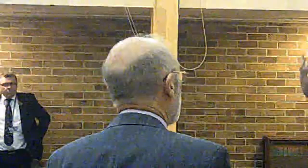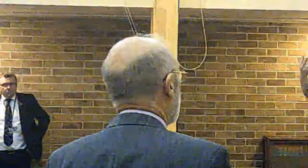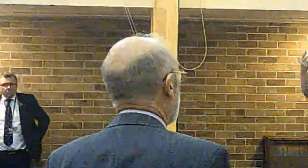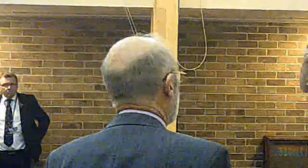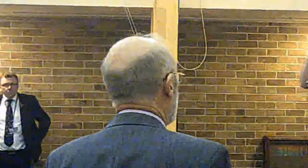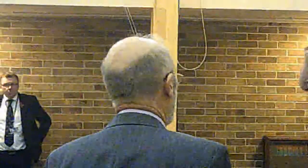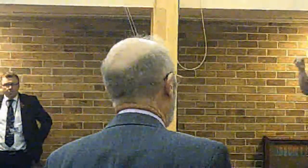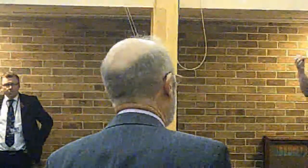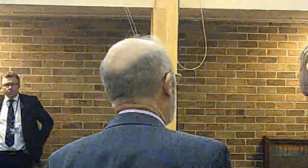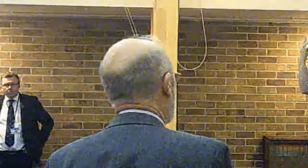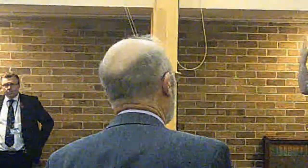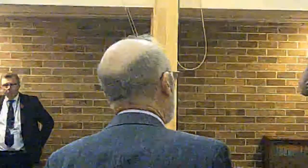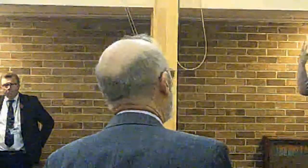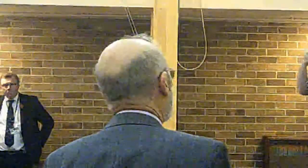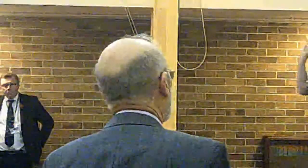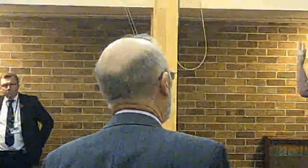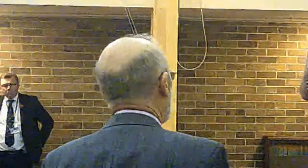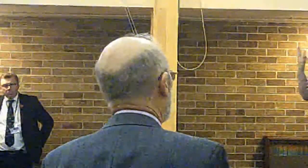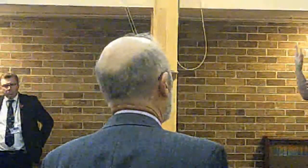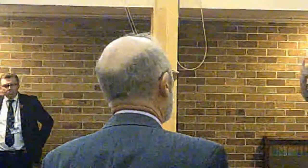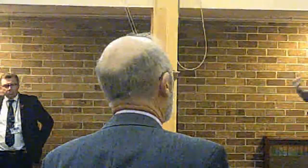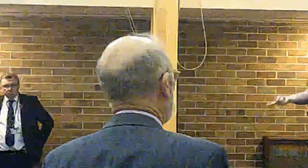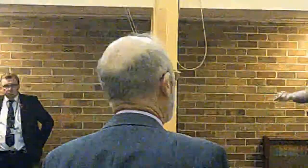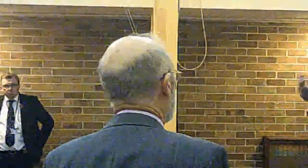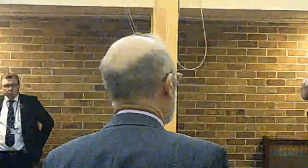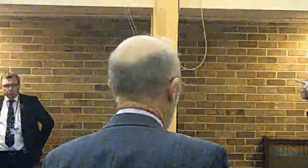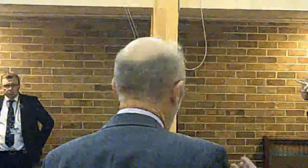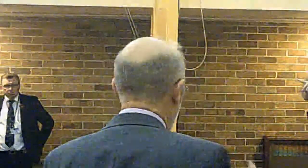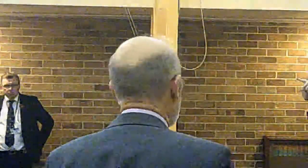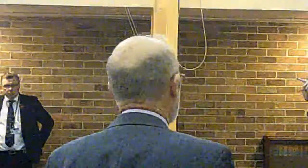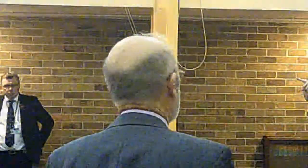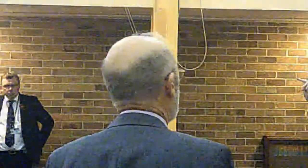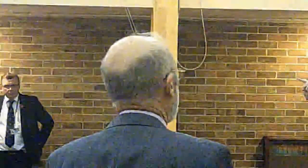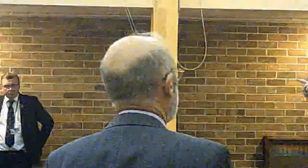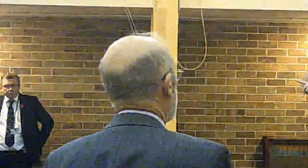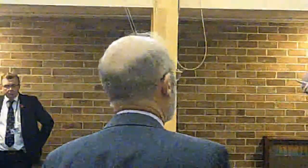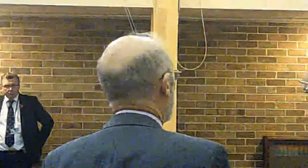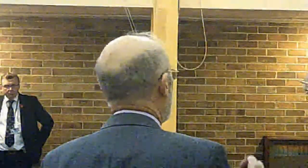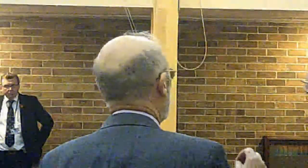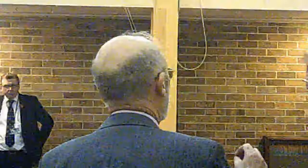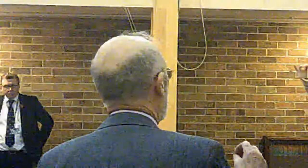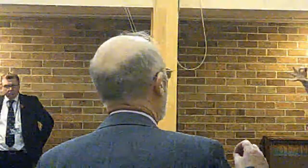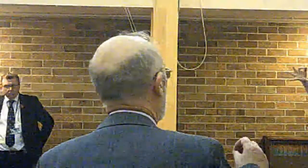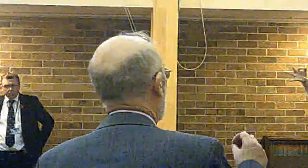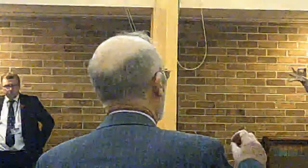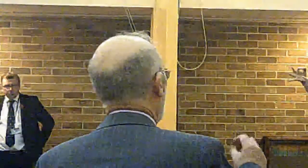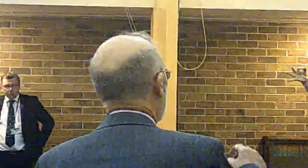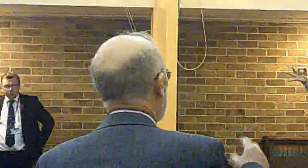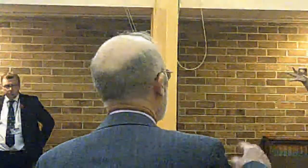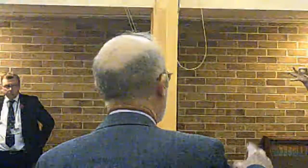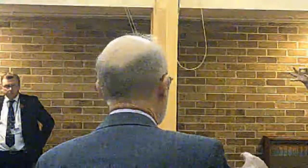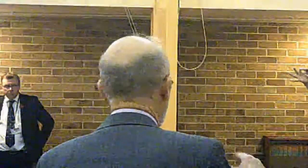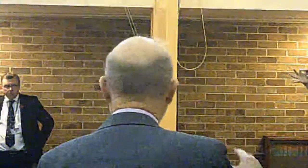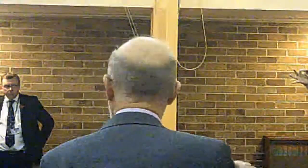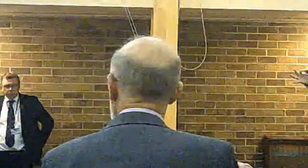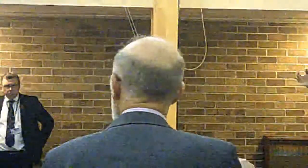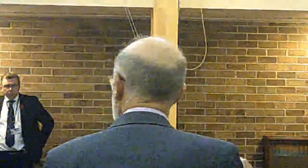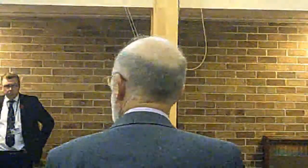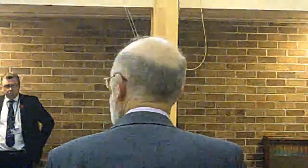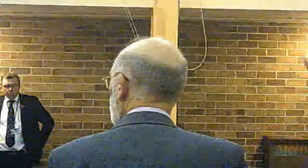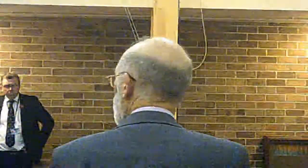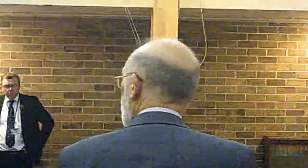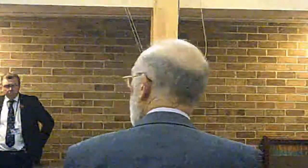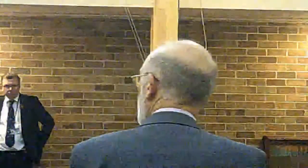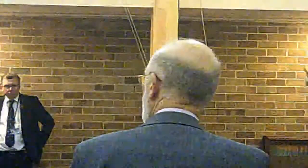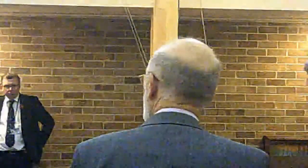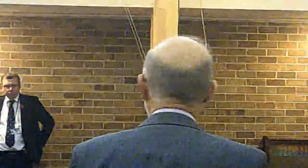2012, 2013, 2014. In the reply I got from Mr. Burgess, I asked Mr. Burgess, when I attended the meeting, the